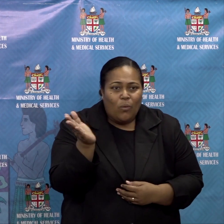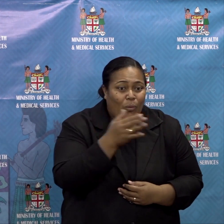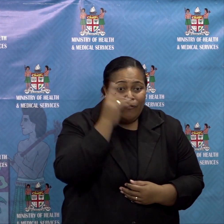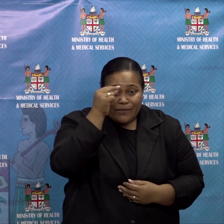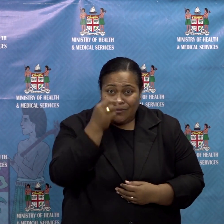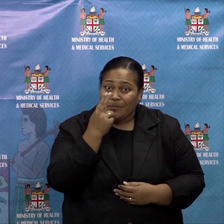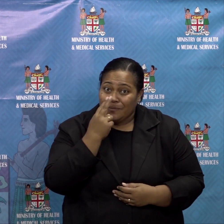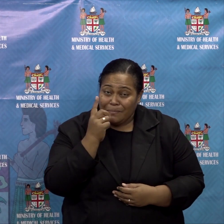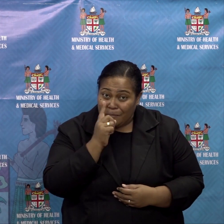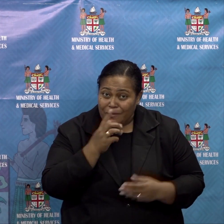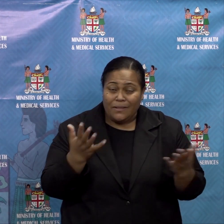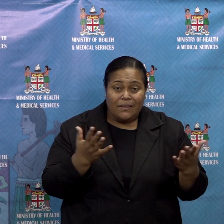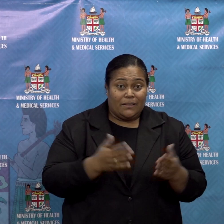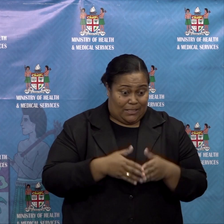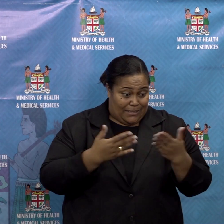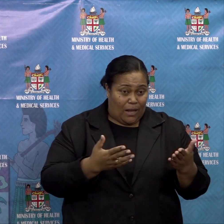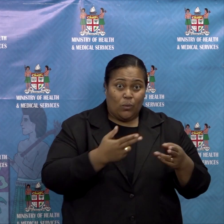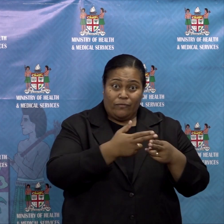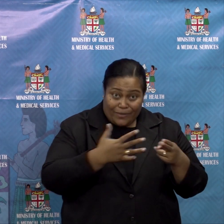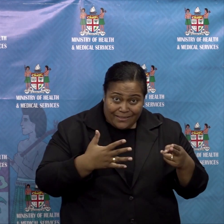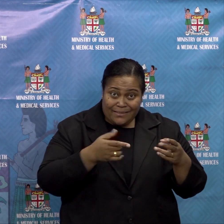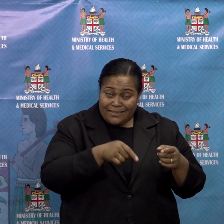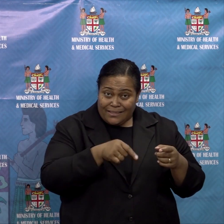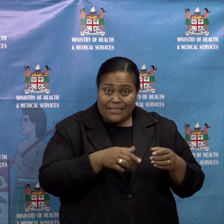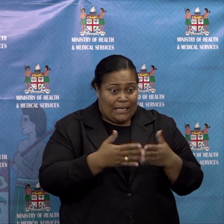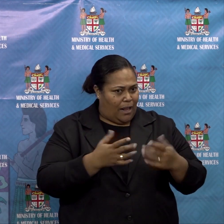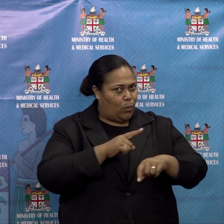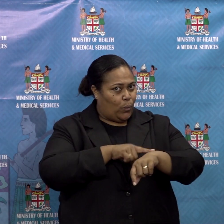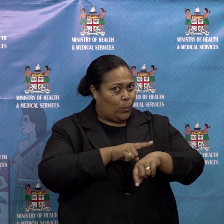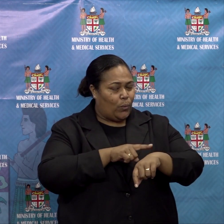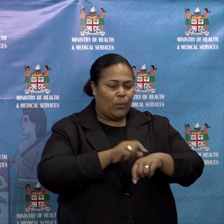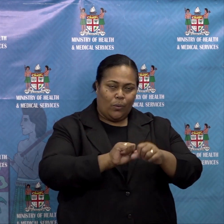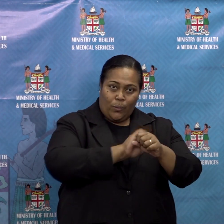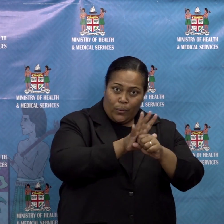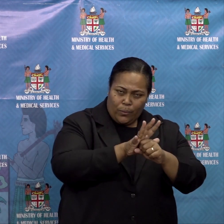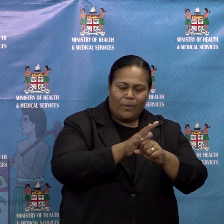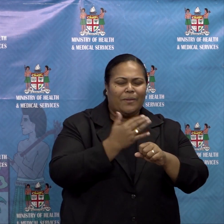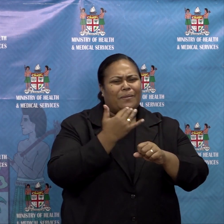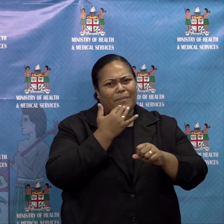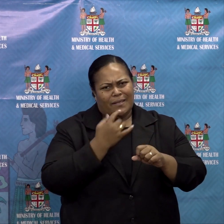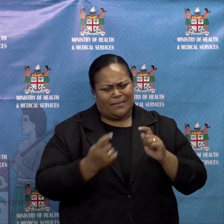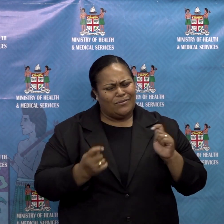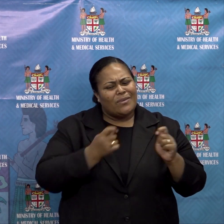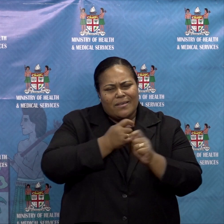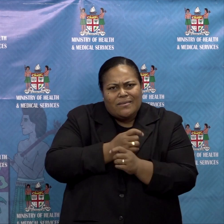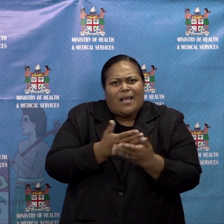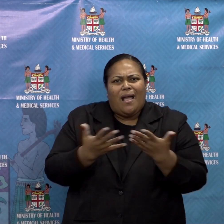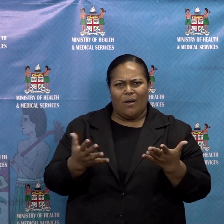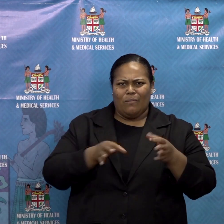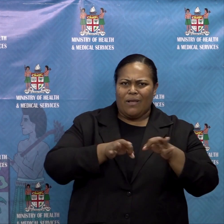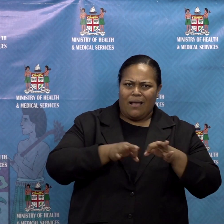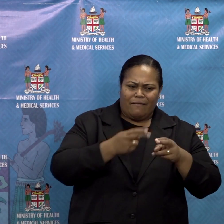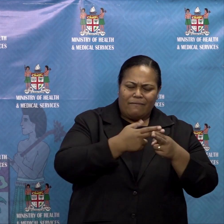Fijians, for this time of the outbreak in Fiji, temporarily amend the way we conduct our last